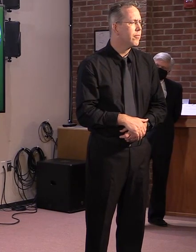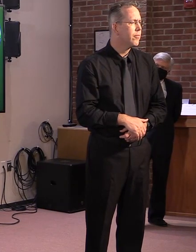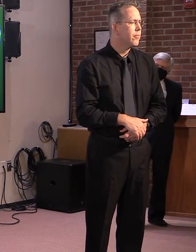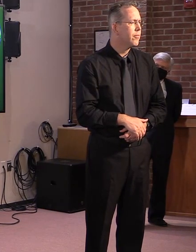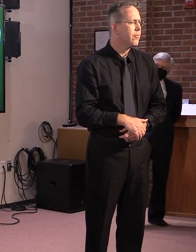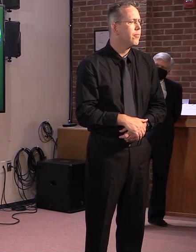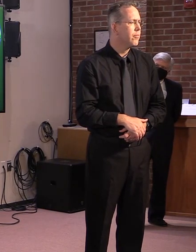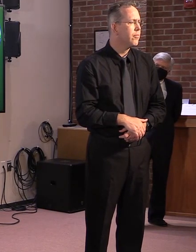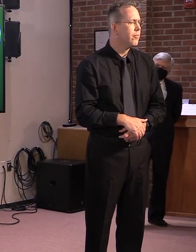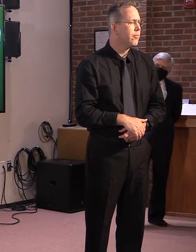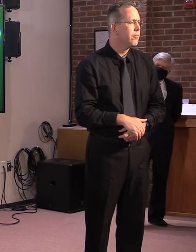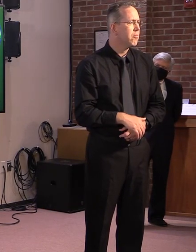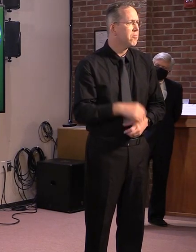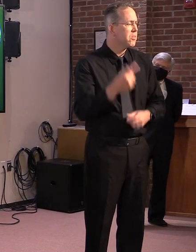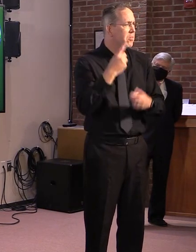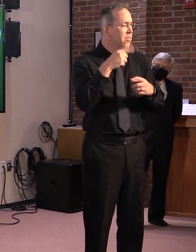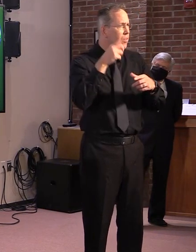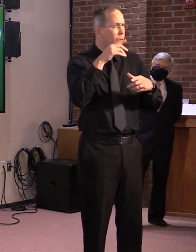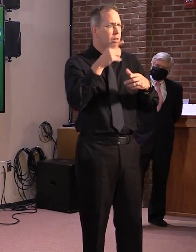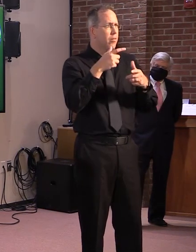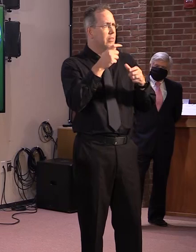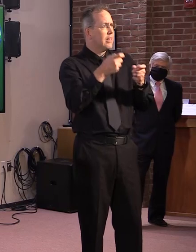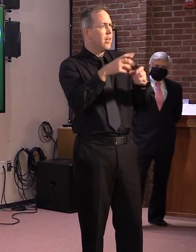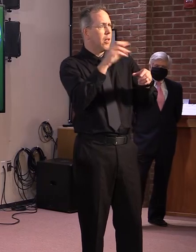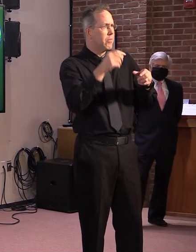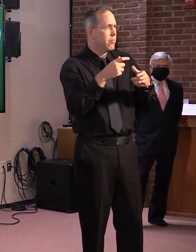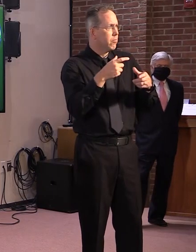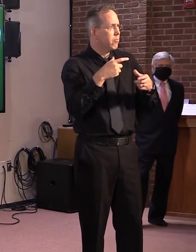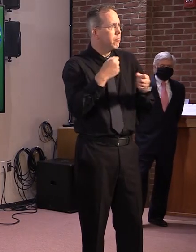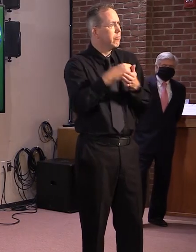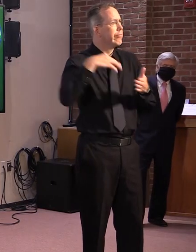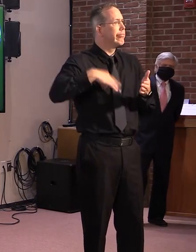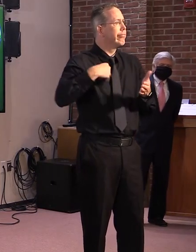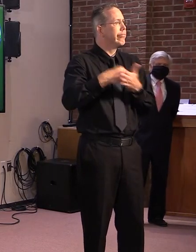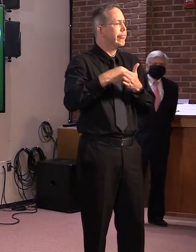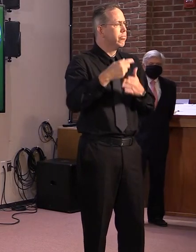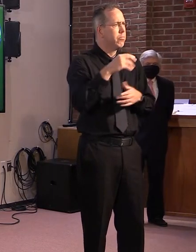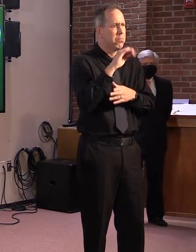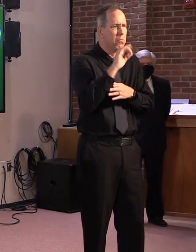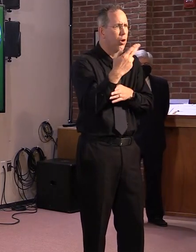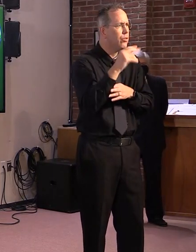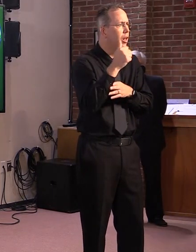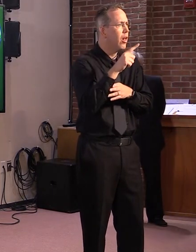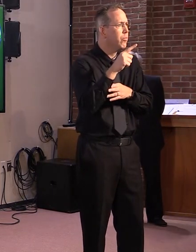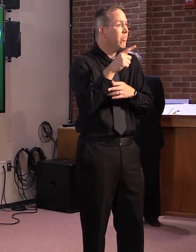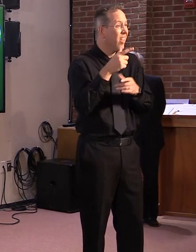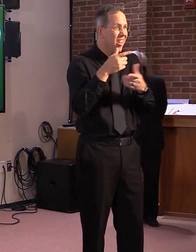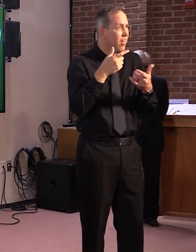that I'm aware of. Okay. All right, great. Thanks, Kevin.